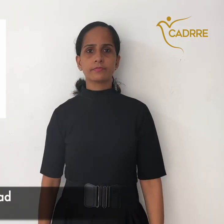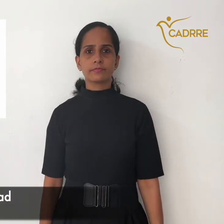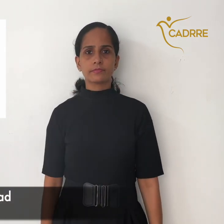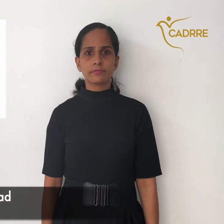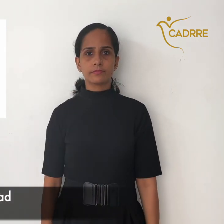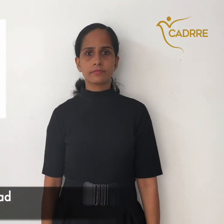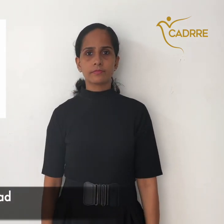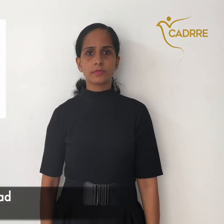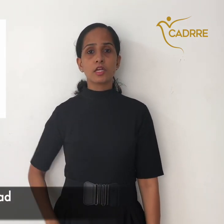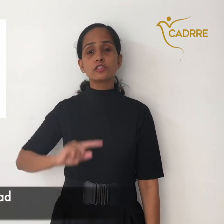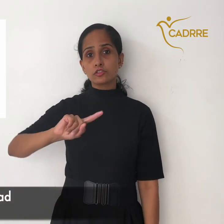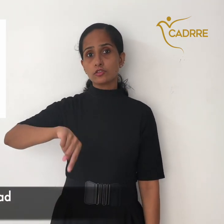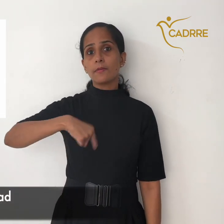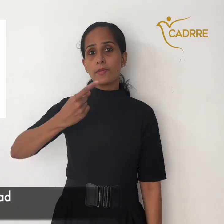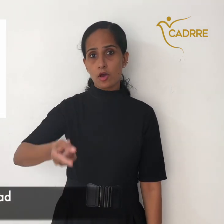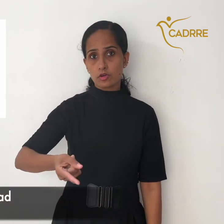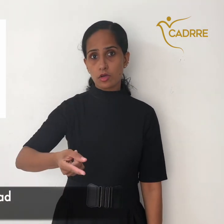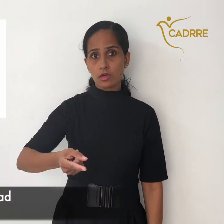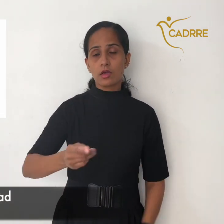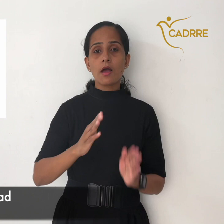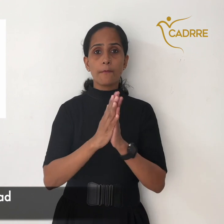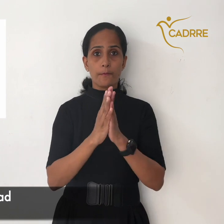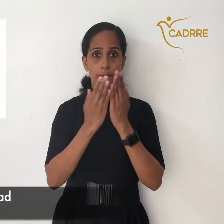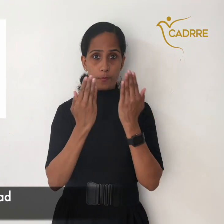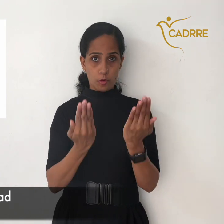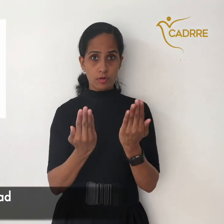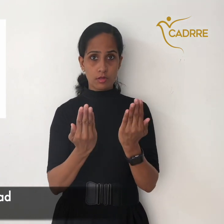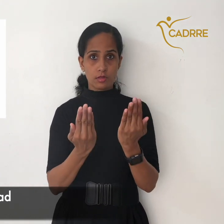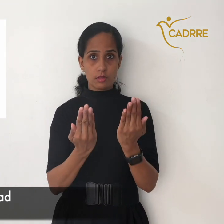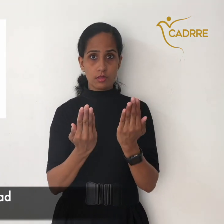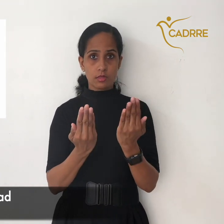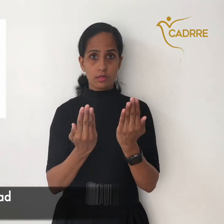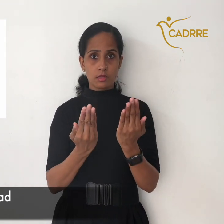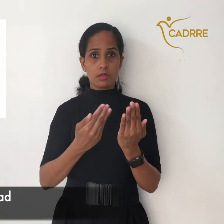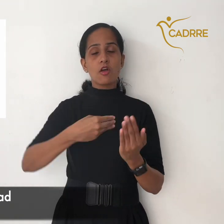tomorrow, book, will, read.